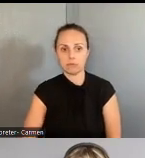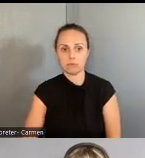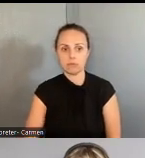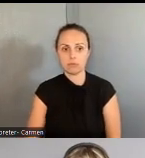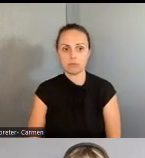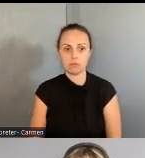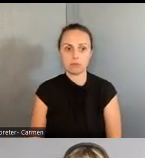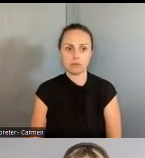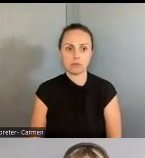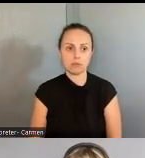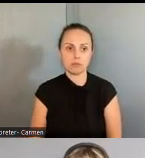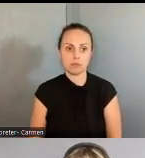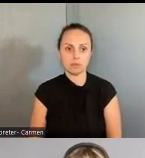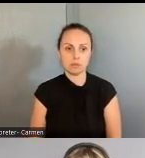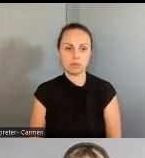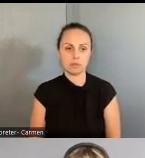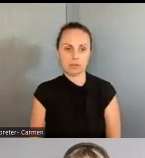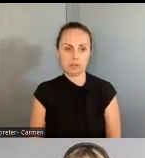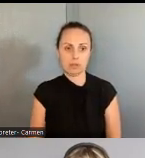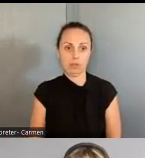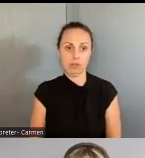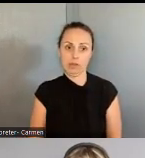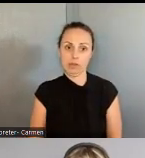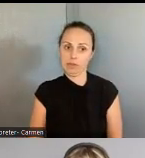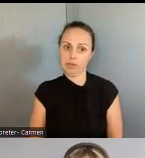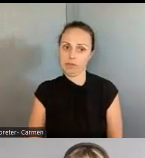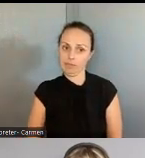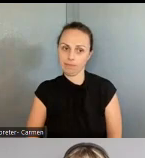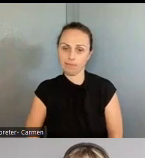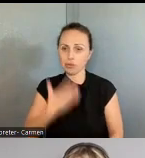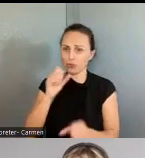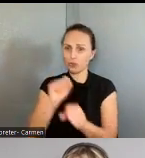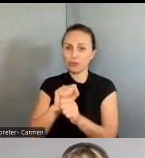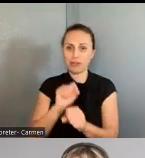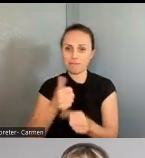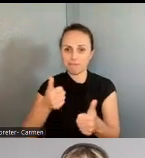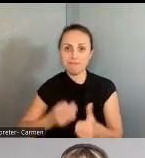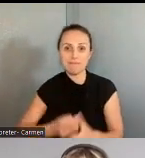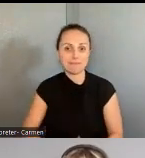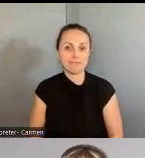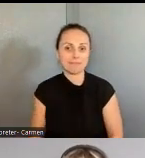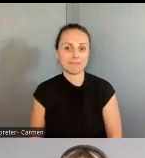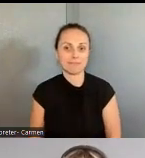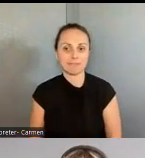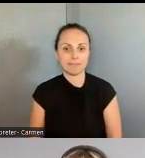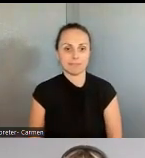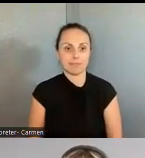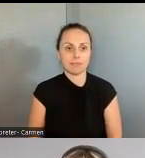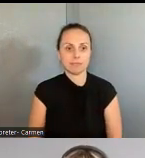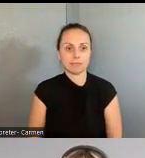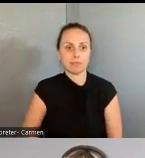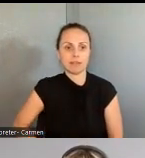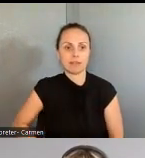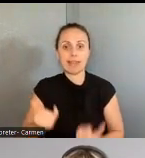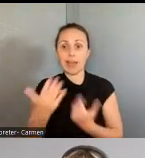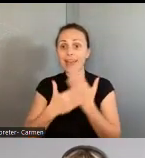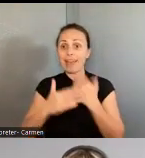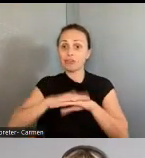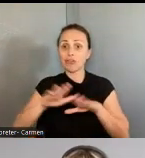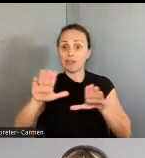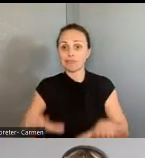Hey! Yes! Good job. Oh! Nice. And now we can put our hands on our knees.